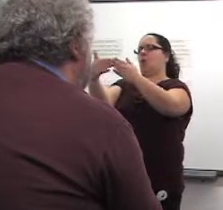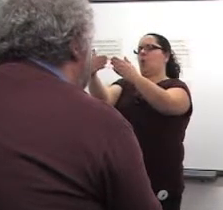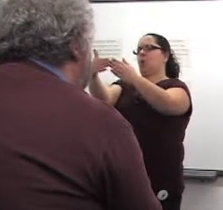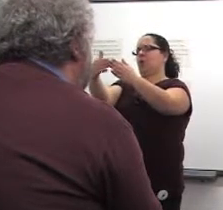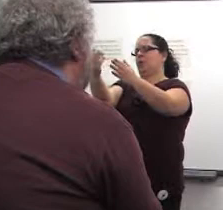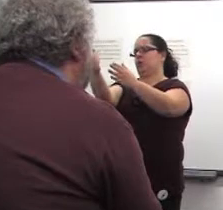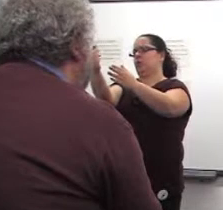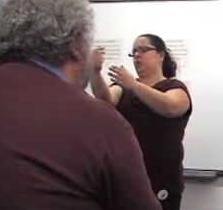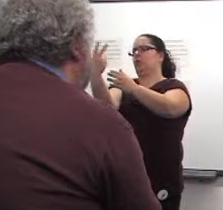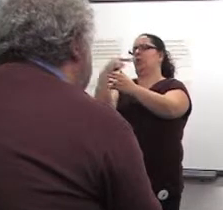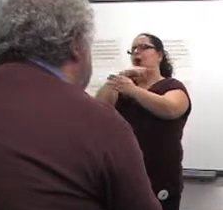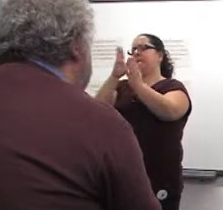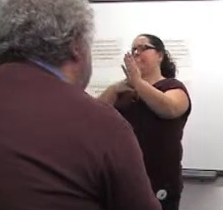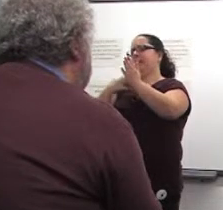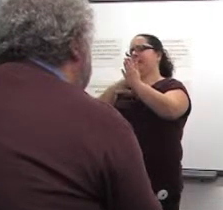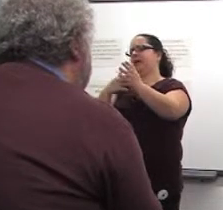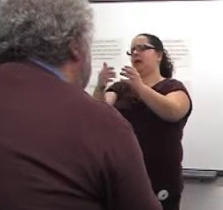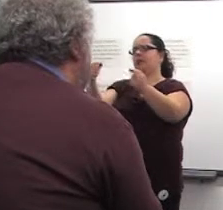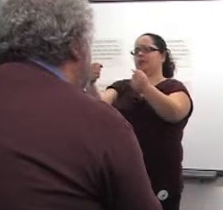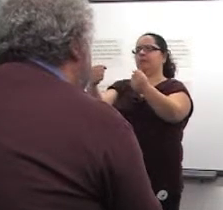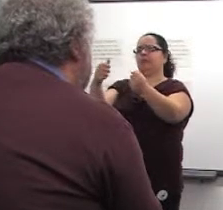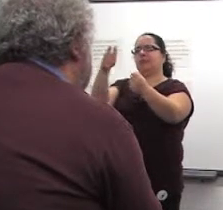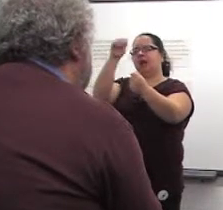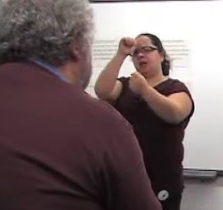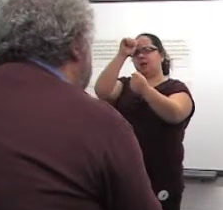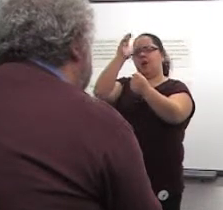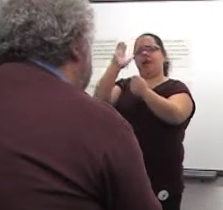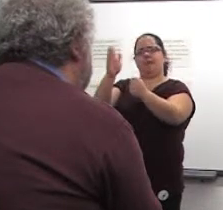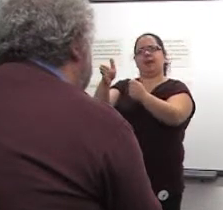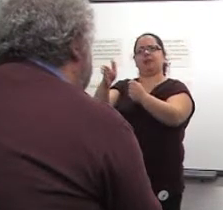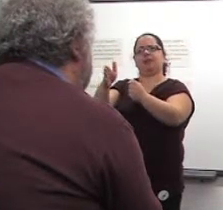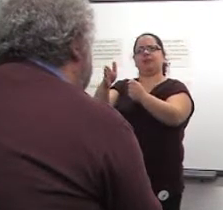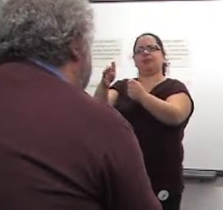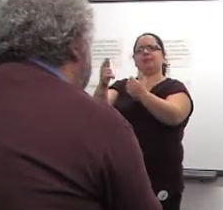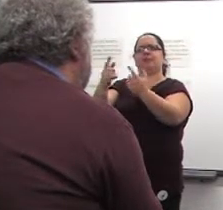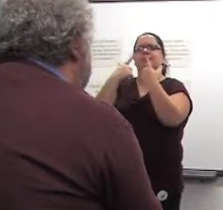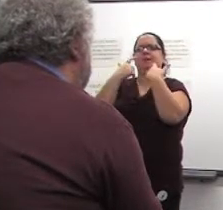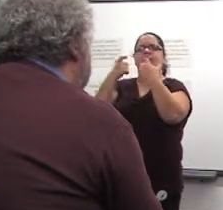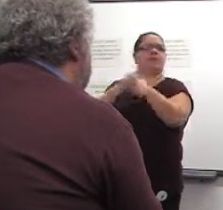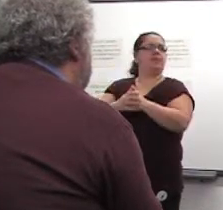about 200 metres, and he knew he had to be in second.